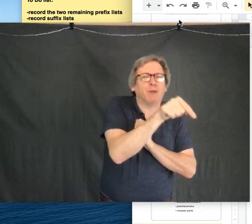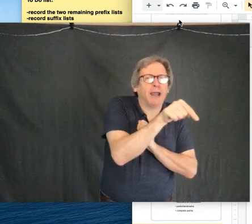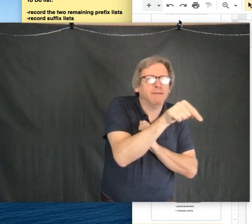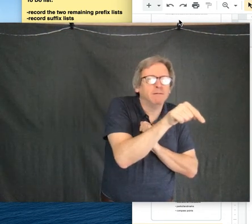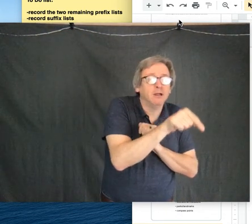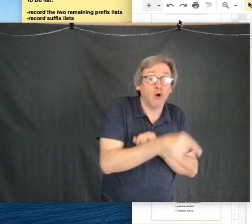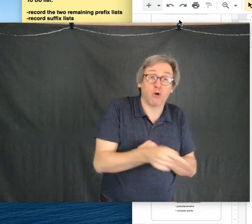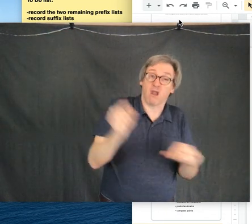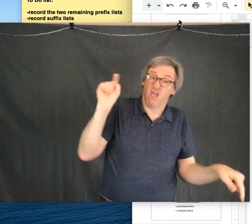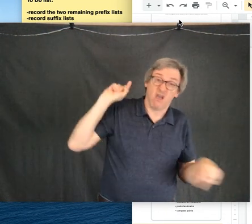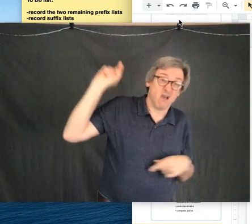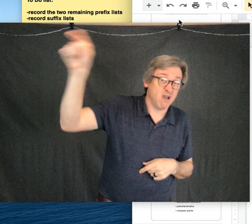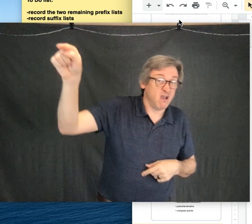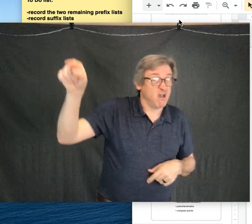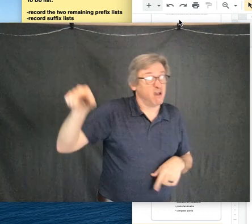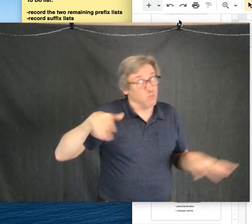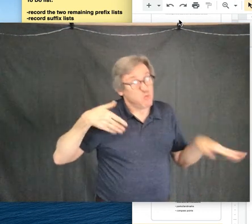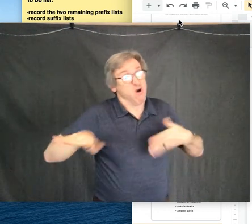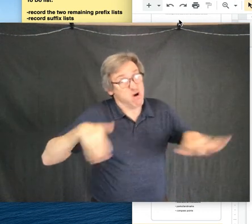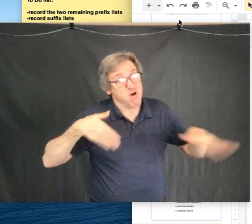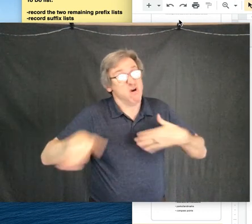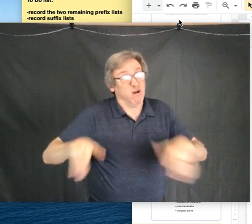it's nearby, or